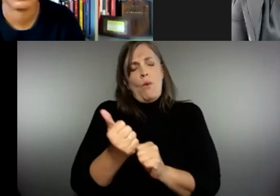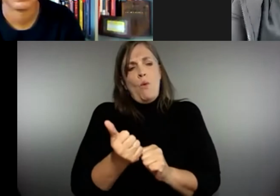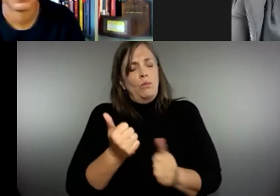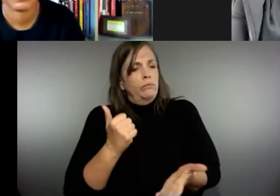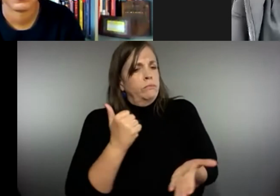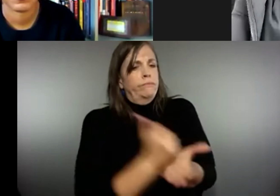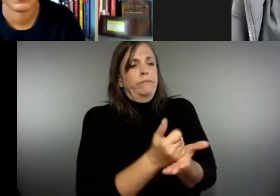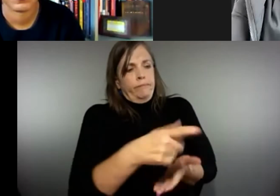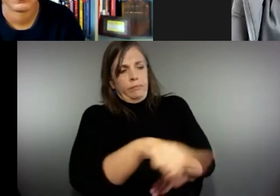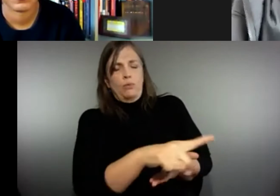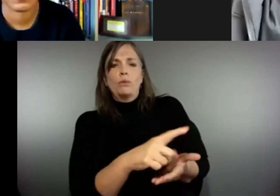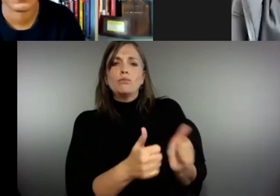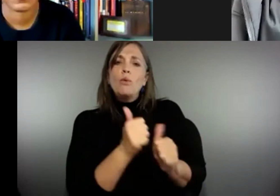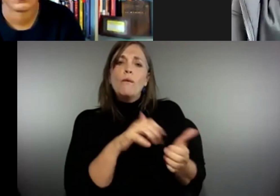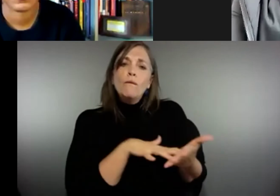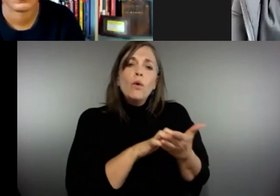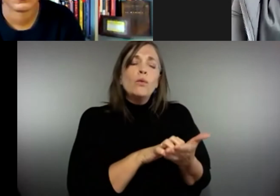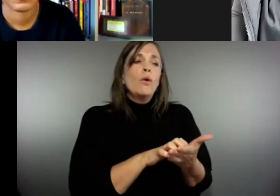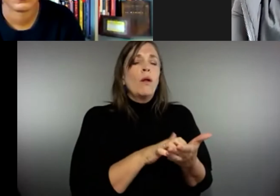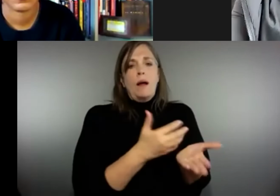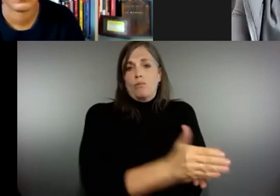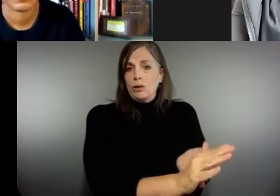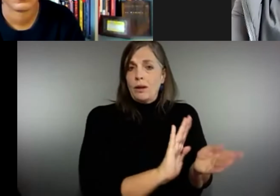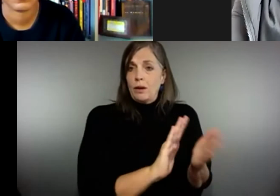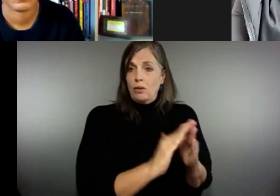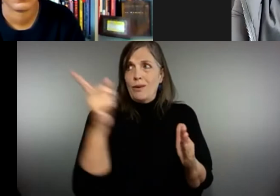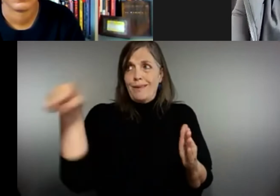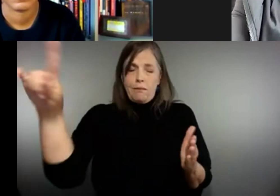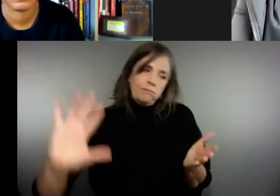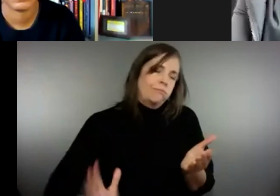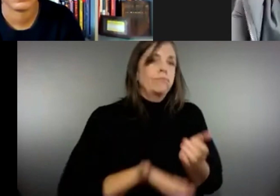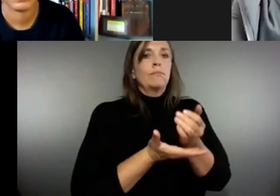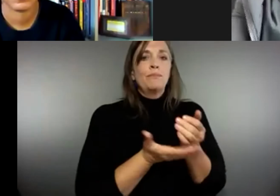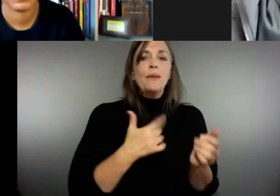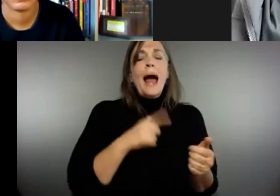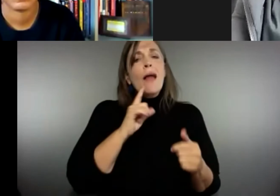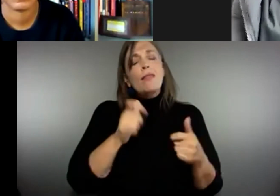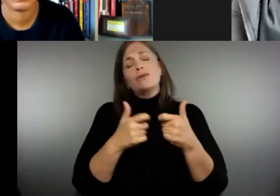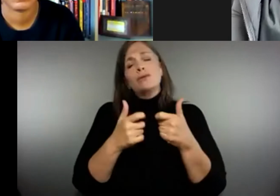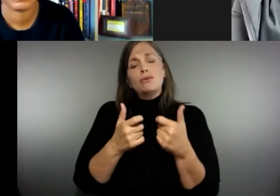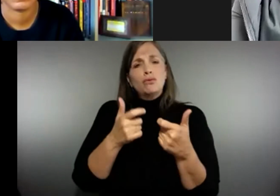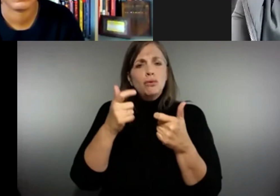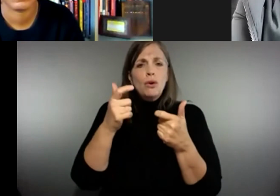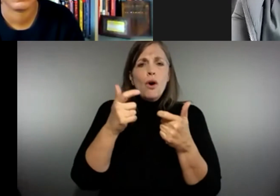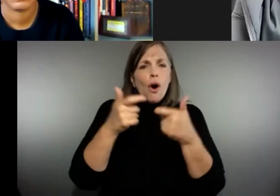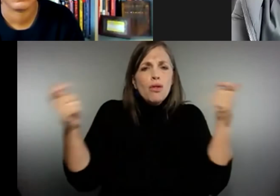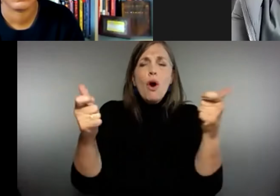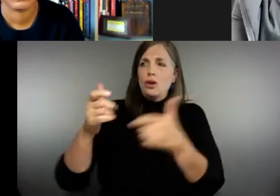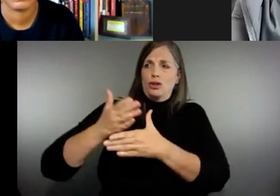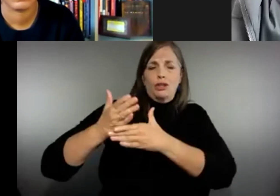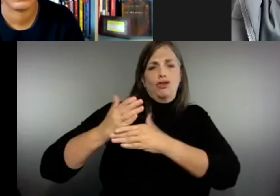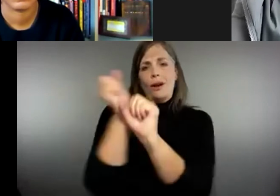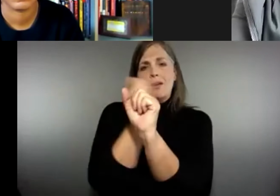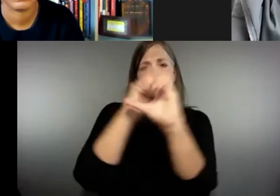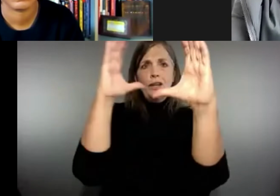communities um i i think there's a there is a shared a largely shared vision um as many of you know you know i've gotten